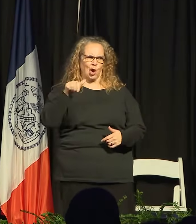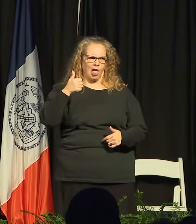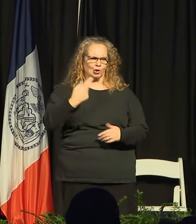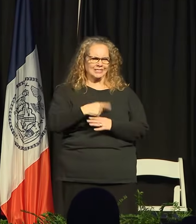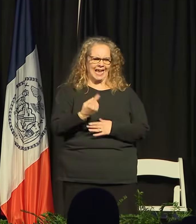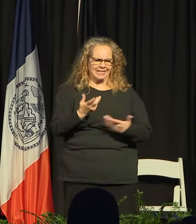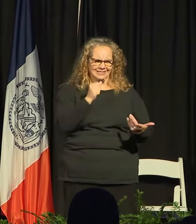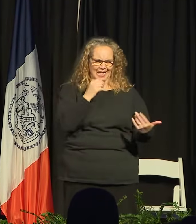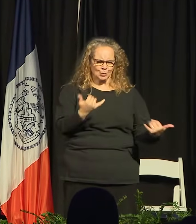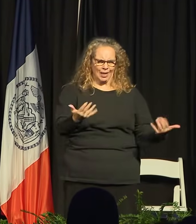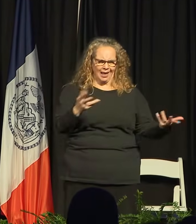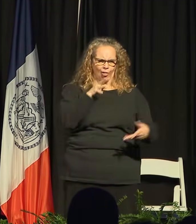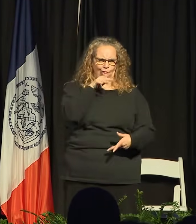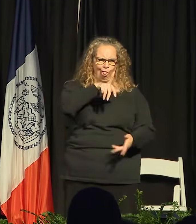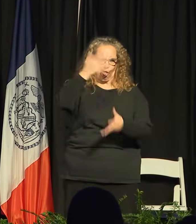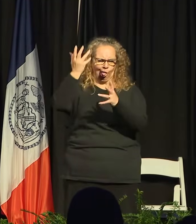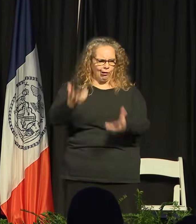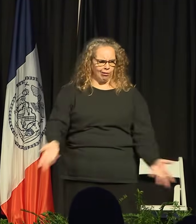I'm trying.